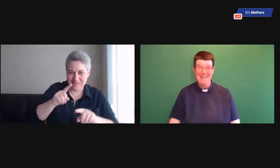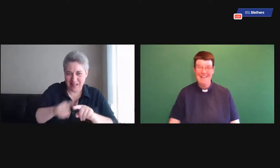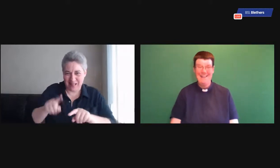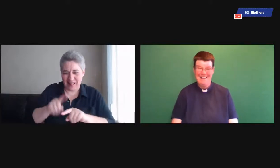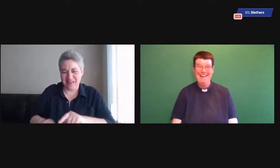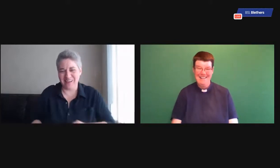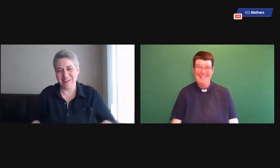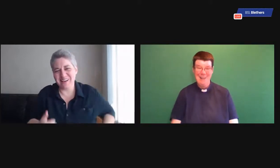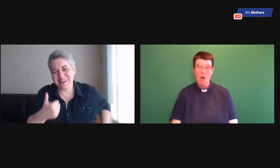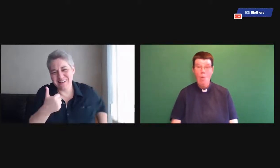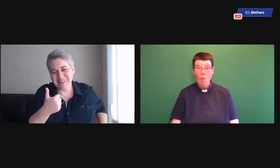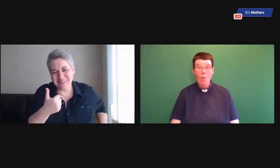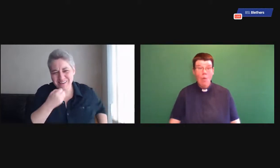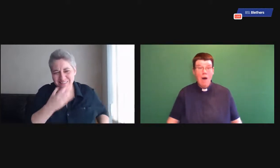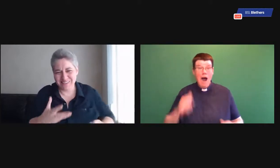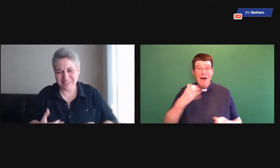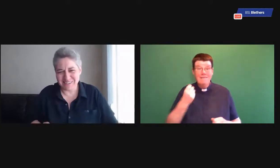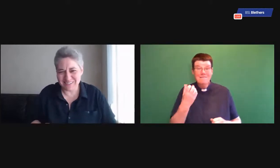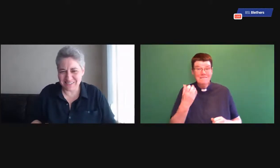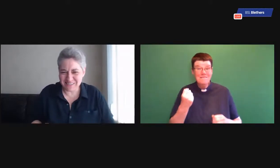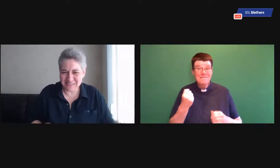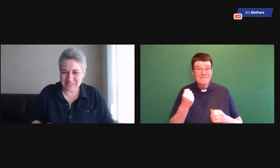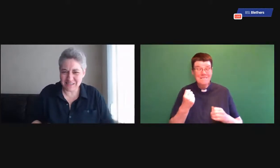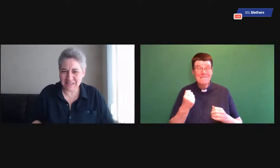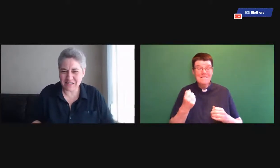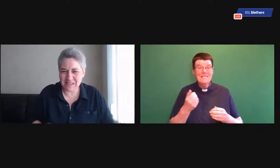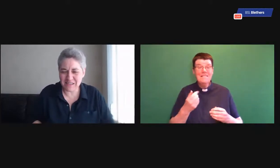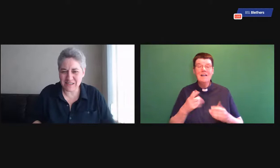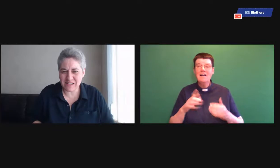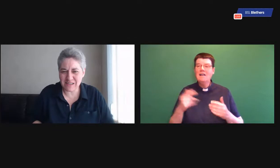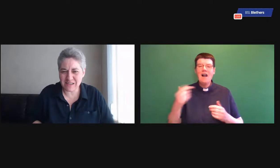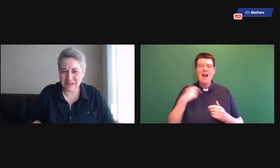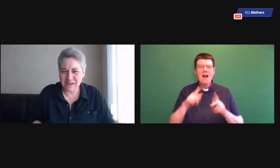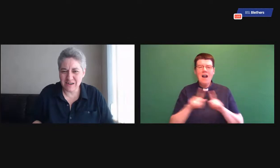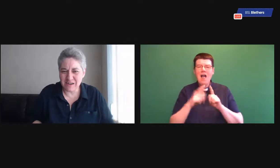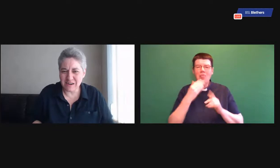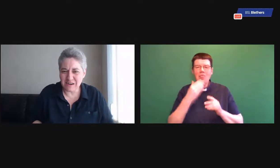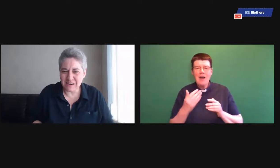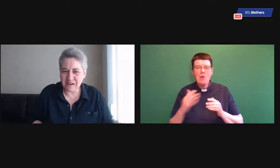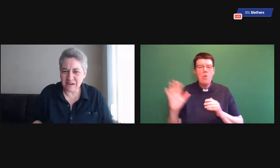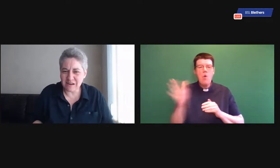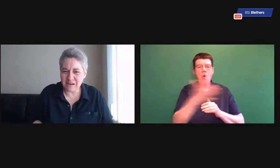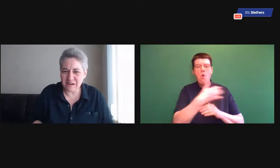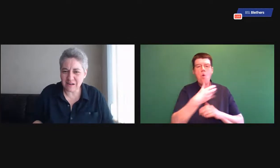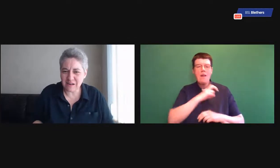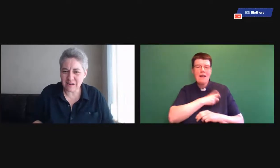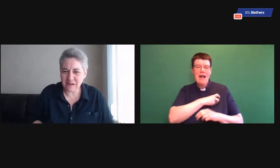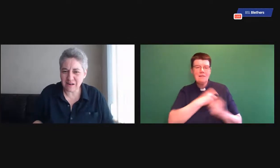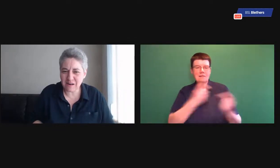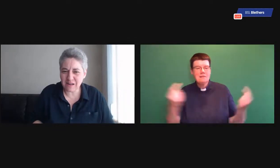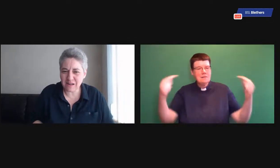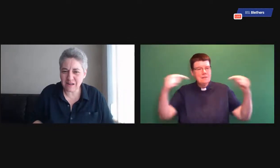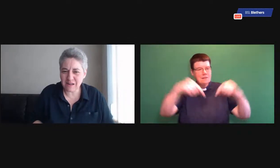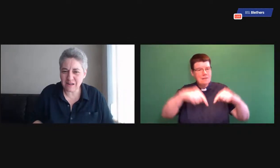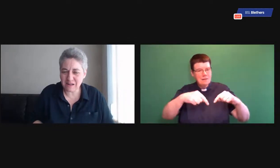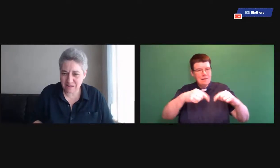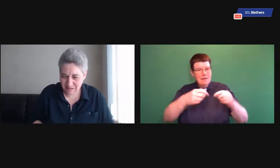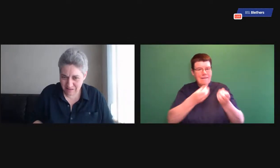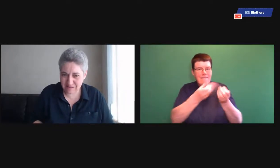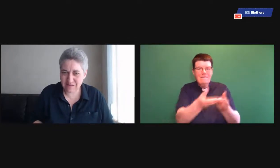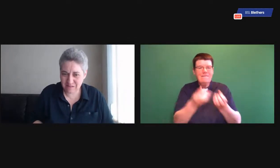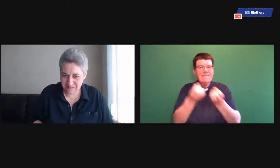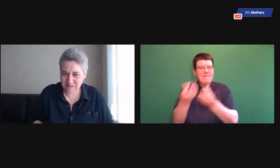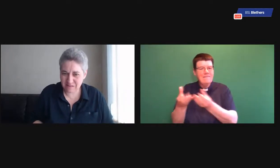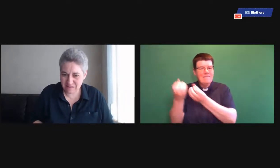in different places than they're usually sitting in the dogs. Oh yeah, we've got so many